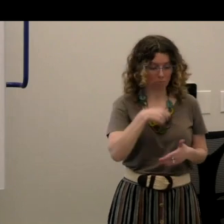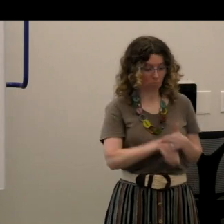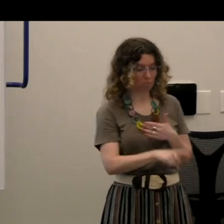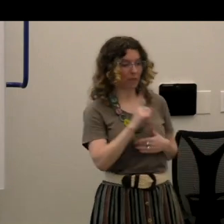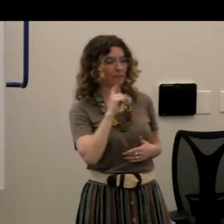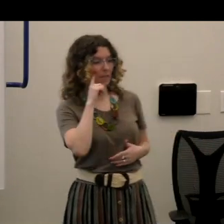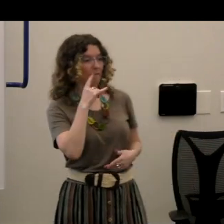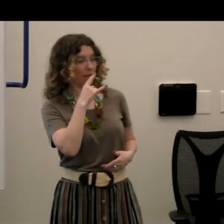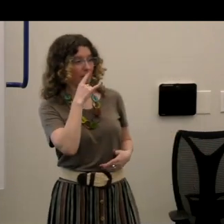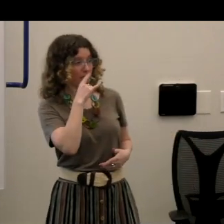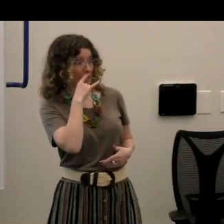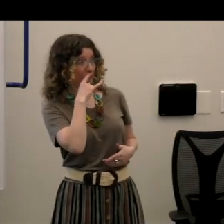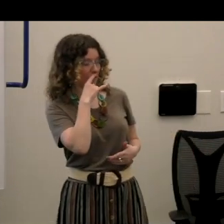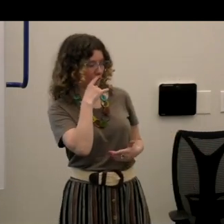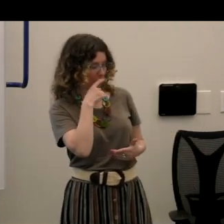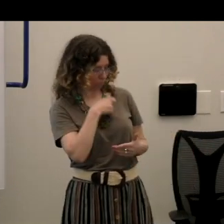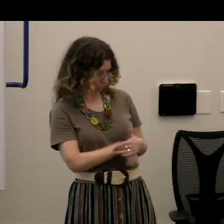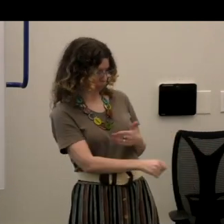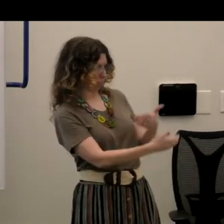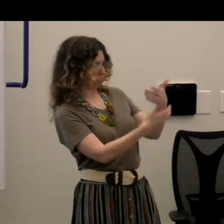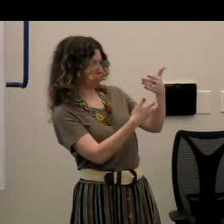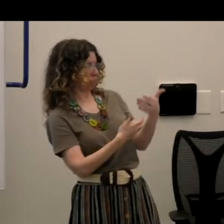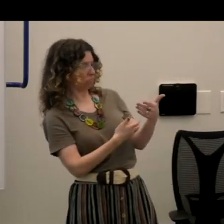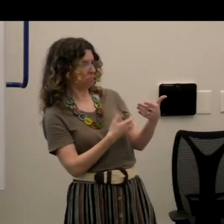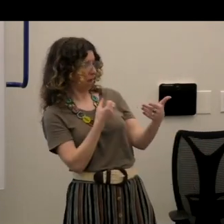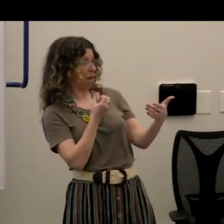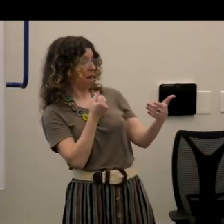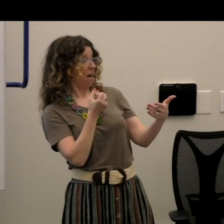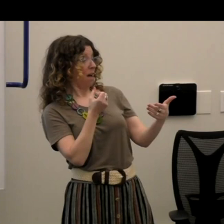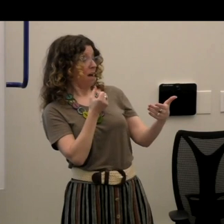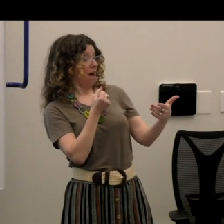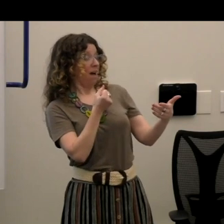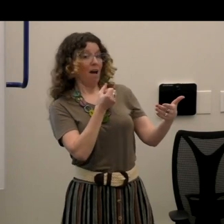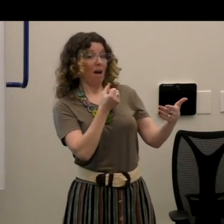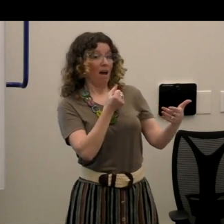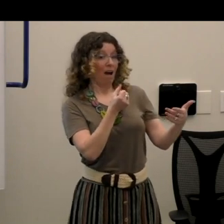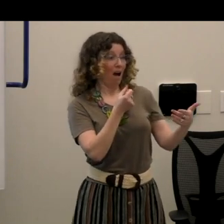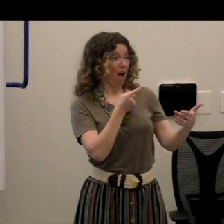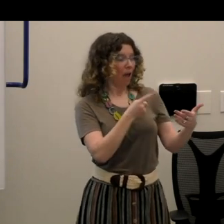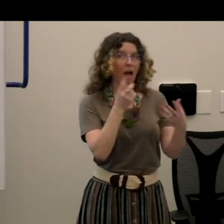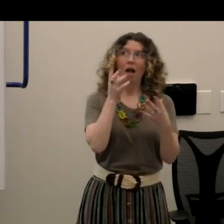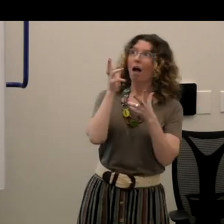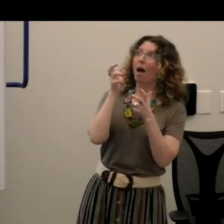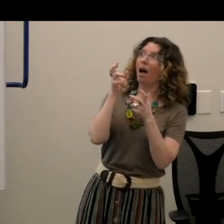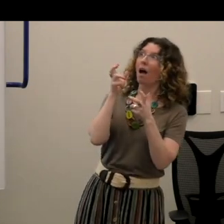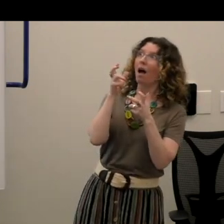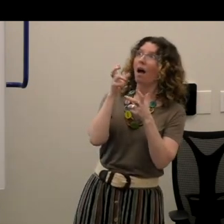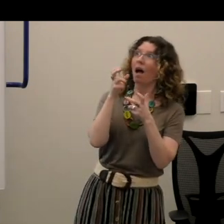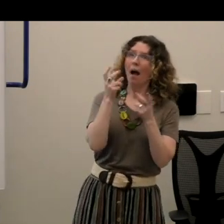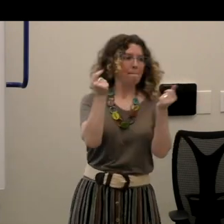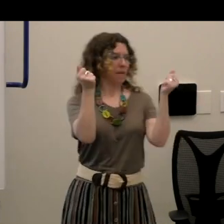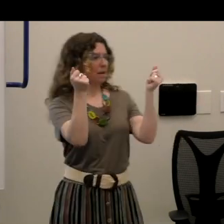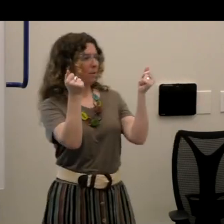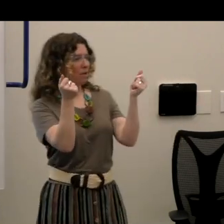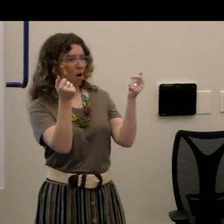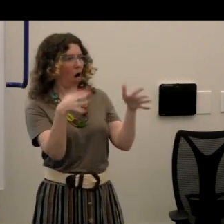know if you can imagine a deaf parent giving birth to a deaf child and signing to them. The deaf child